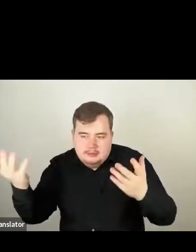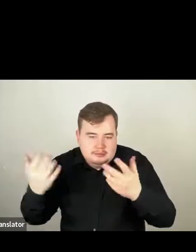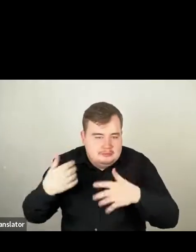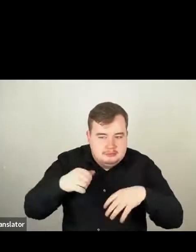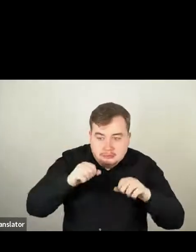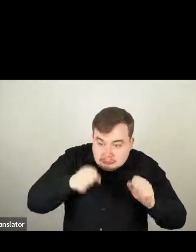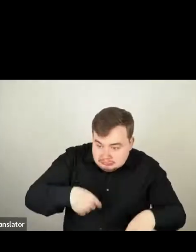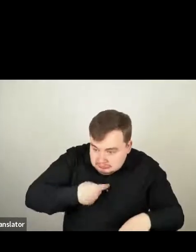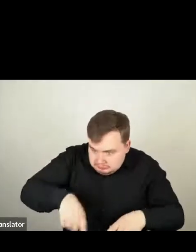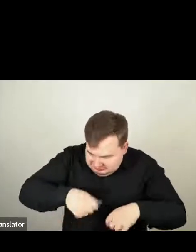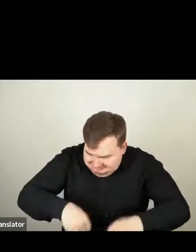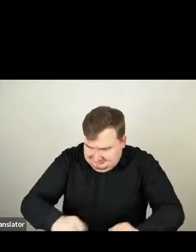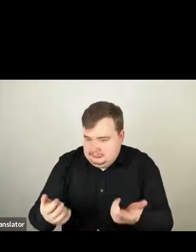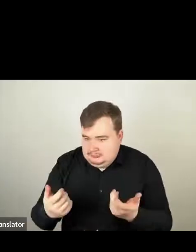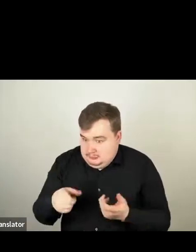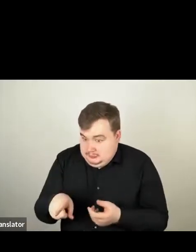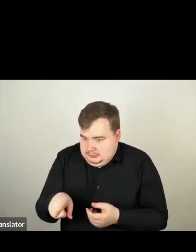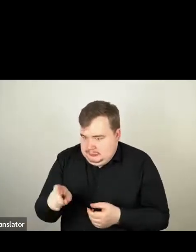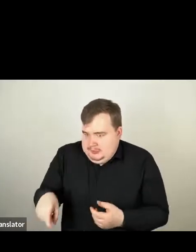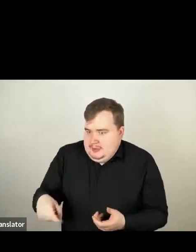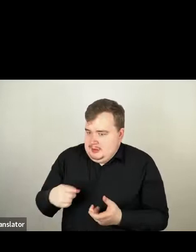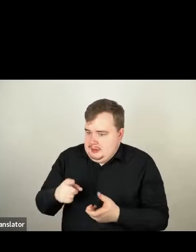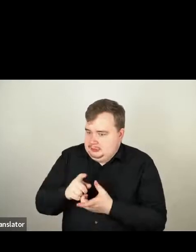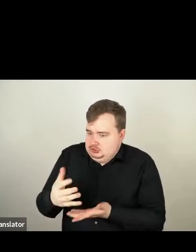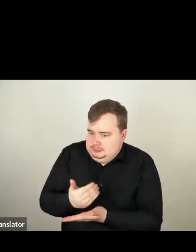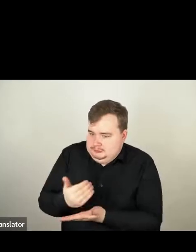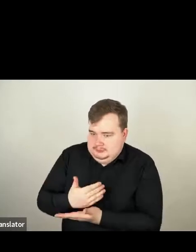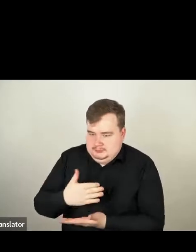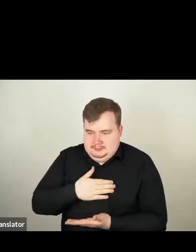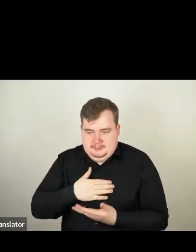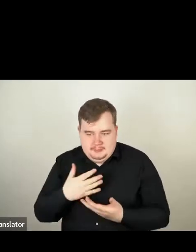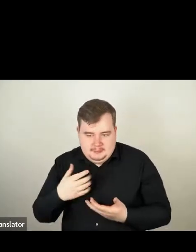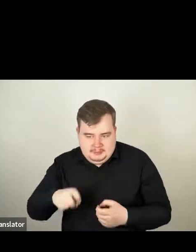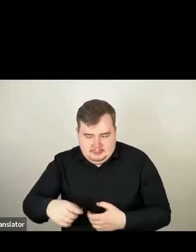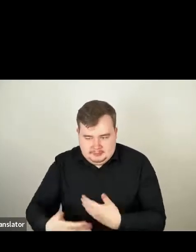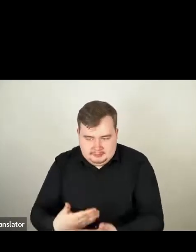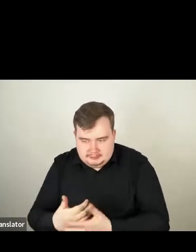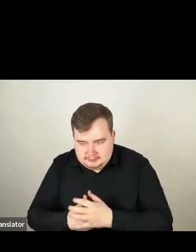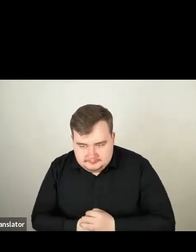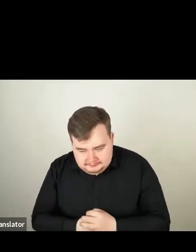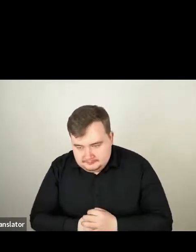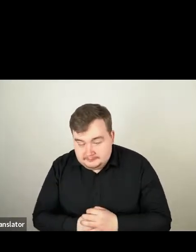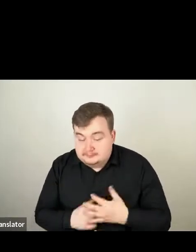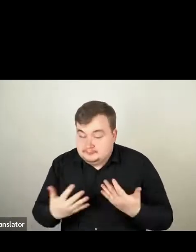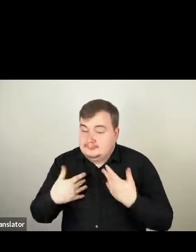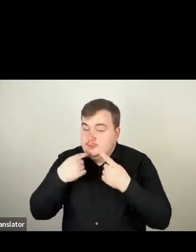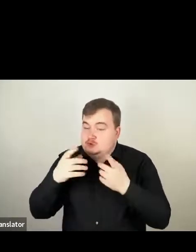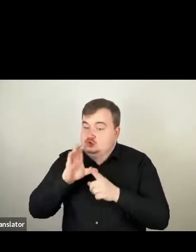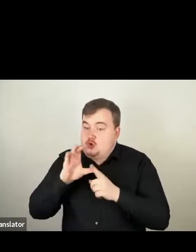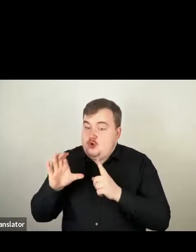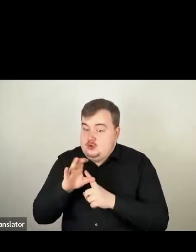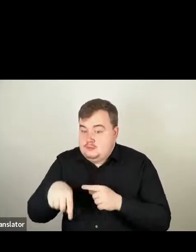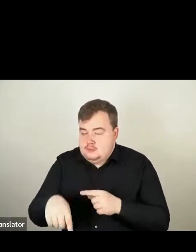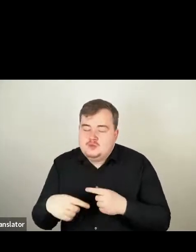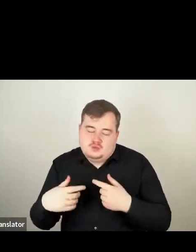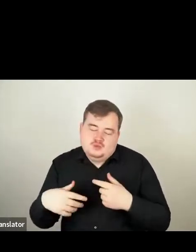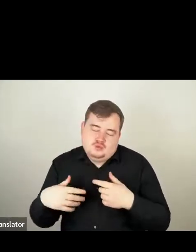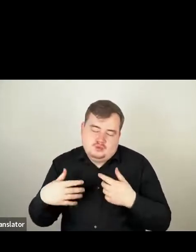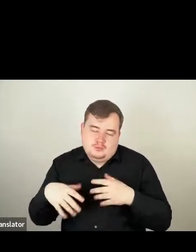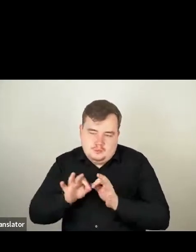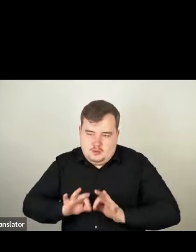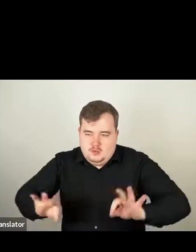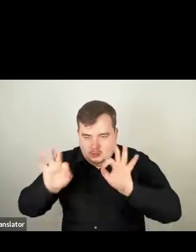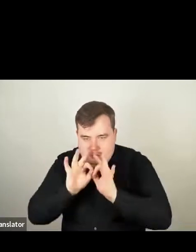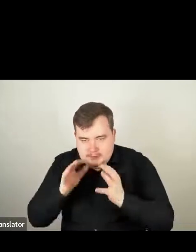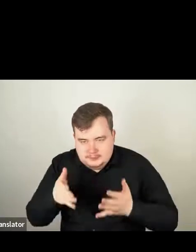it's also about the culture, voting time. For example, to have voting time fluent, it's